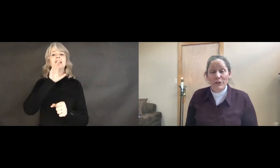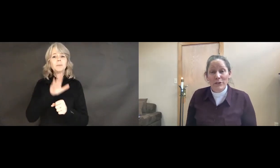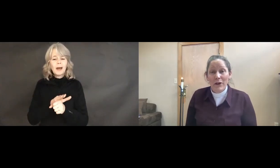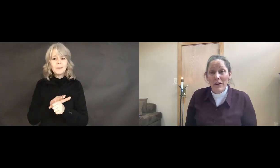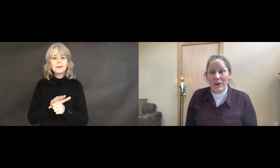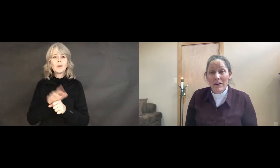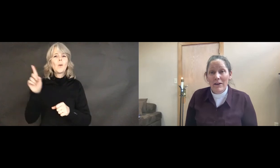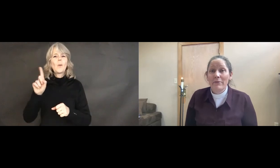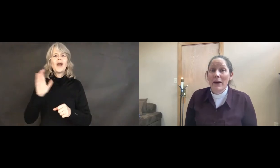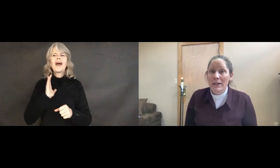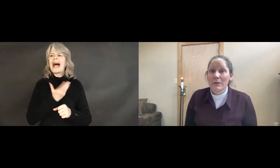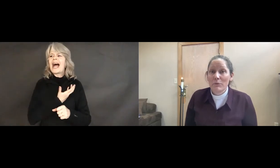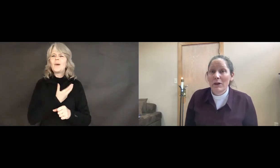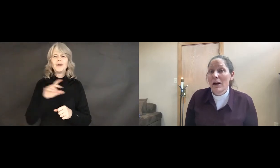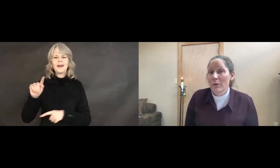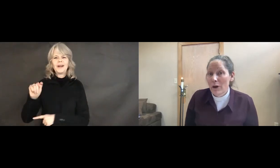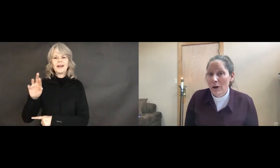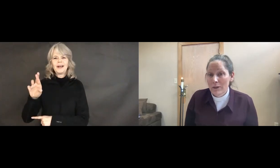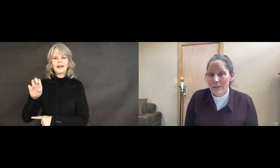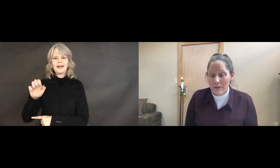treasures are, that's where our hearts are.